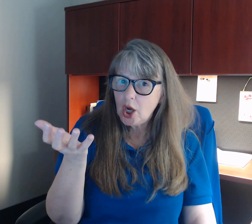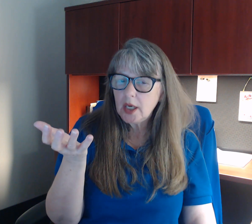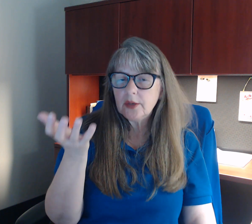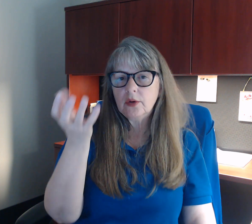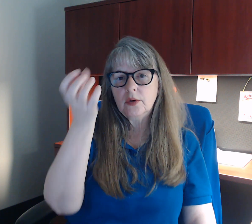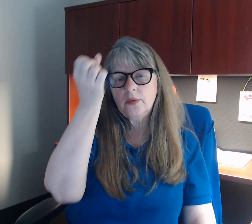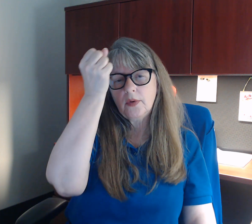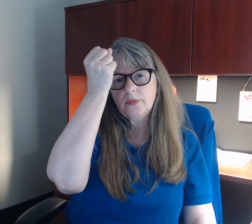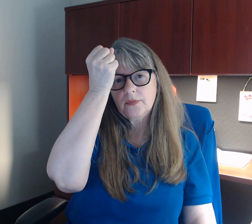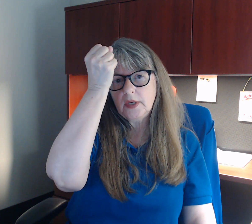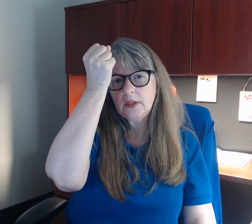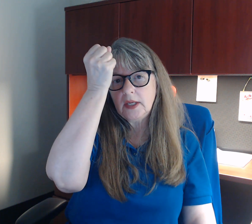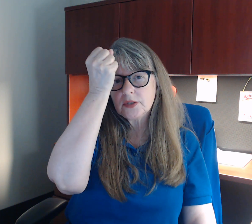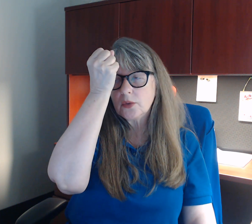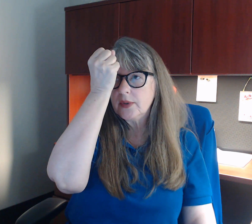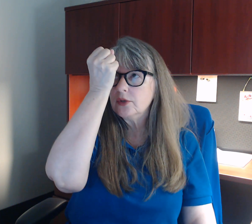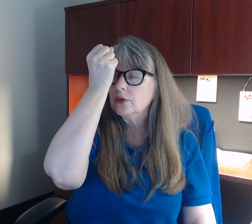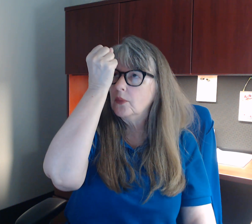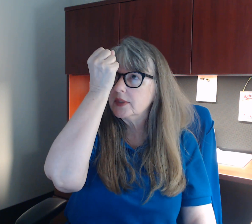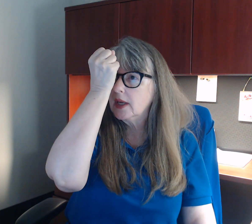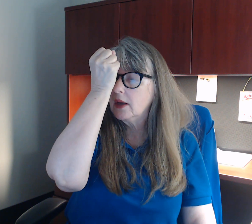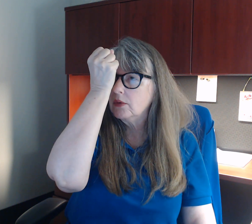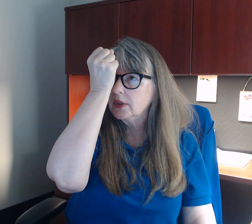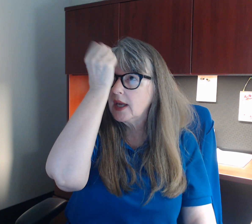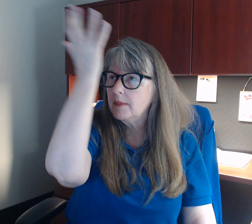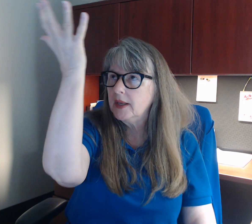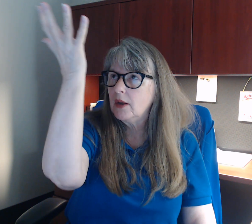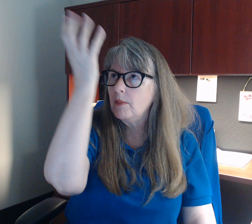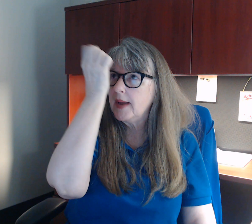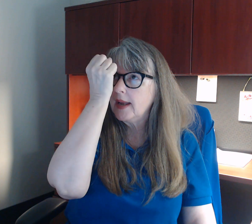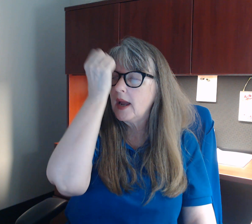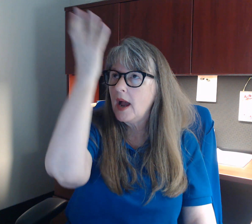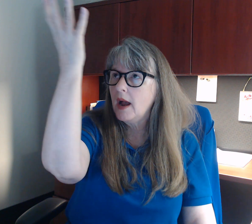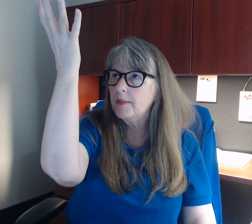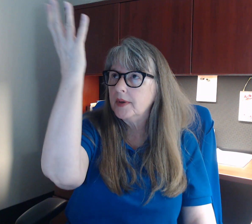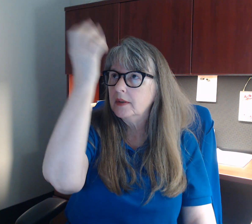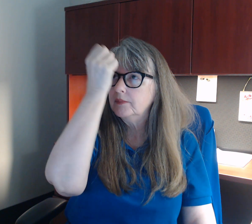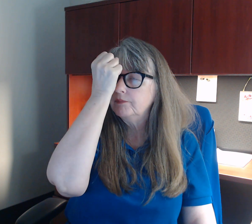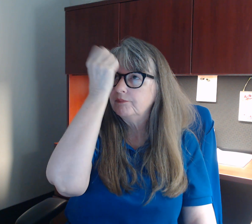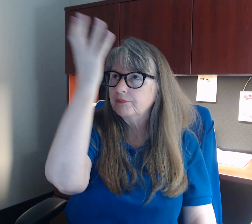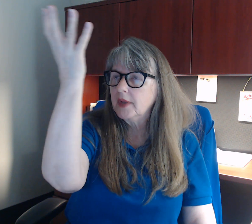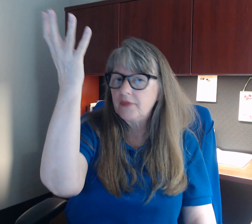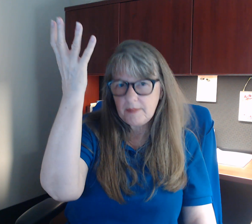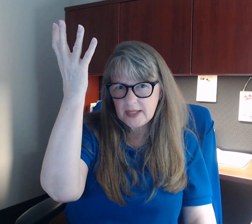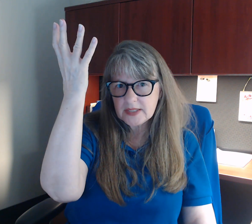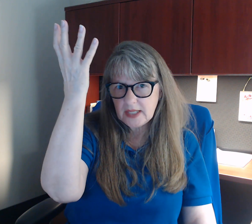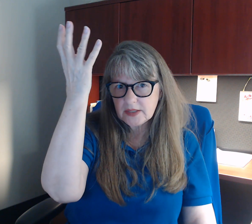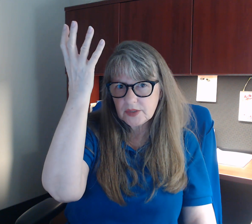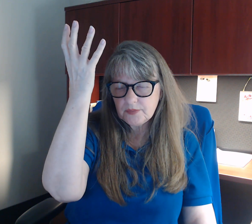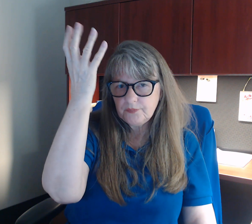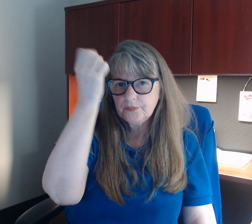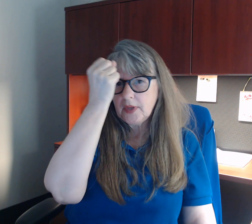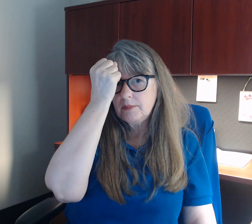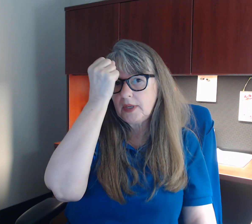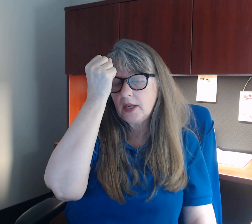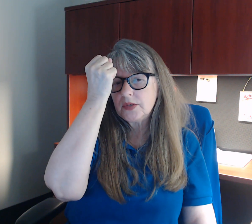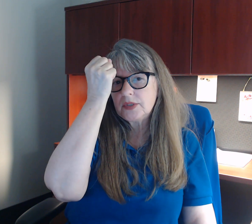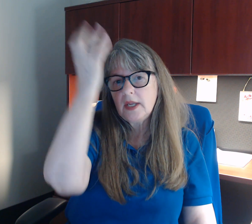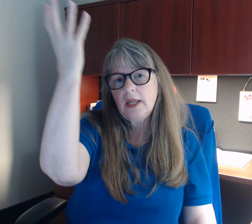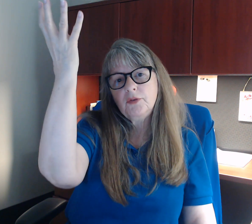God, then you're going to go look up and obey up, if that makes sense. Because if you